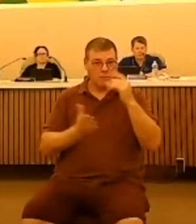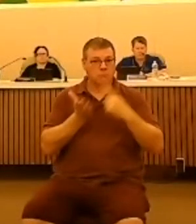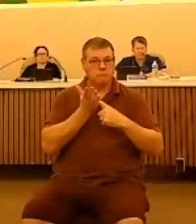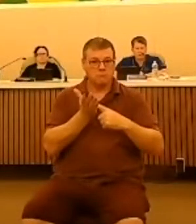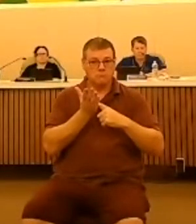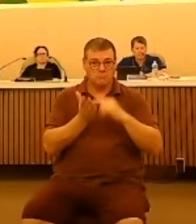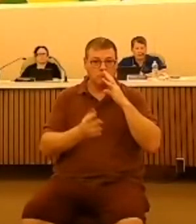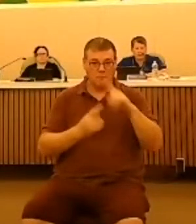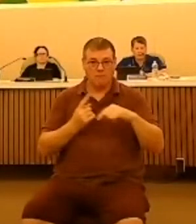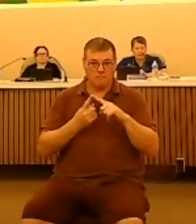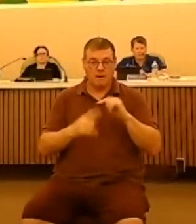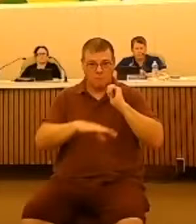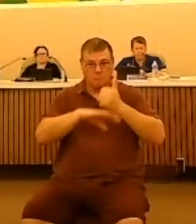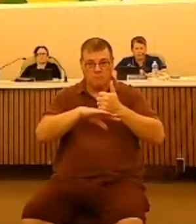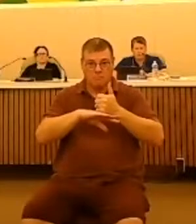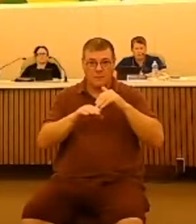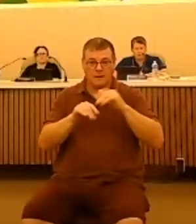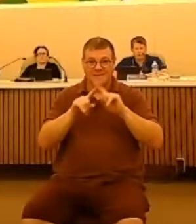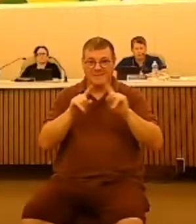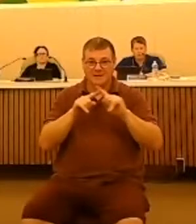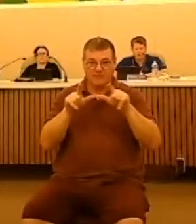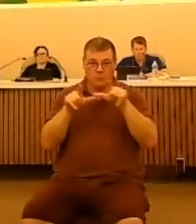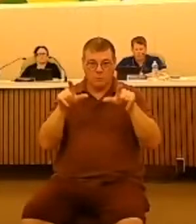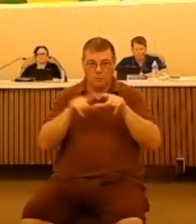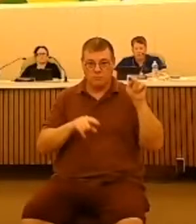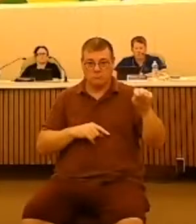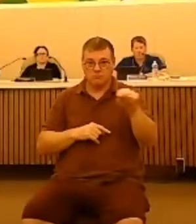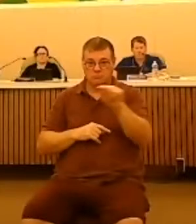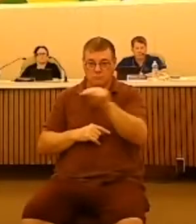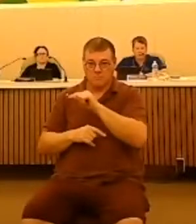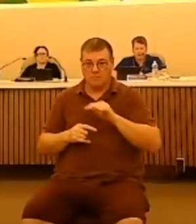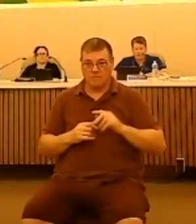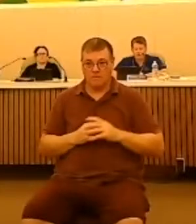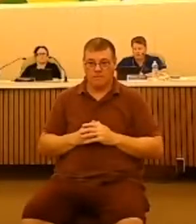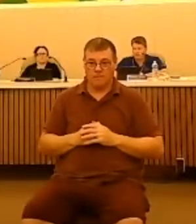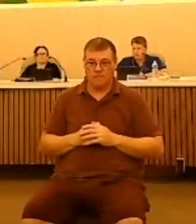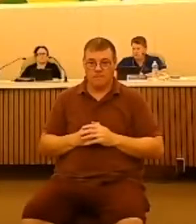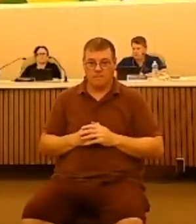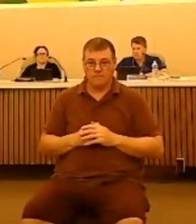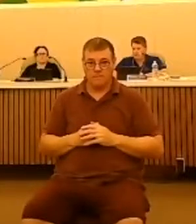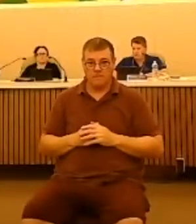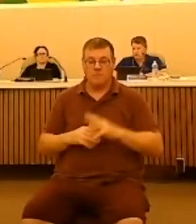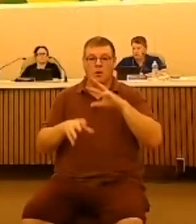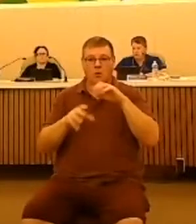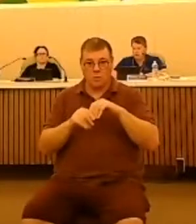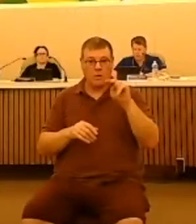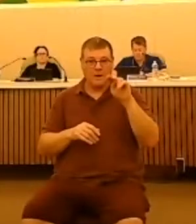about potentially implementing it in a number of locations, including we would look at Nevins.